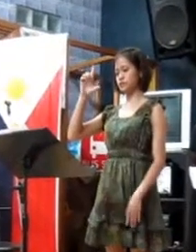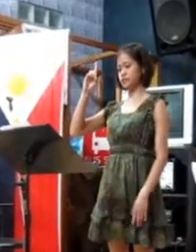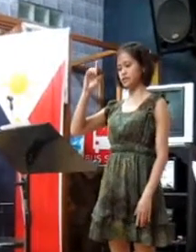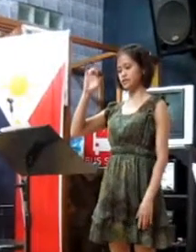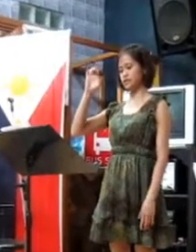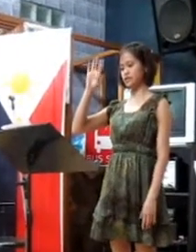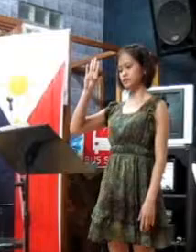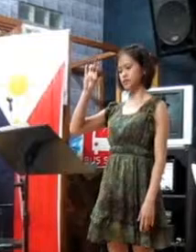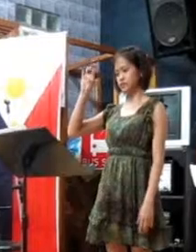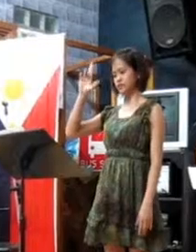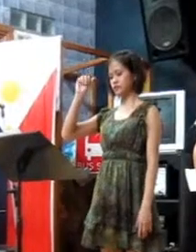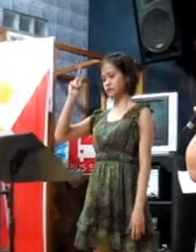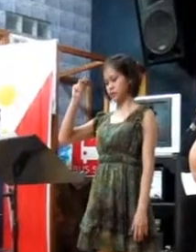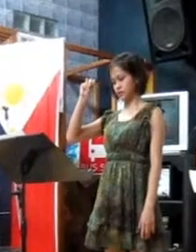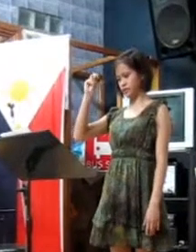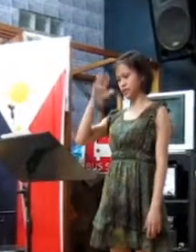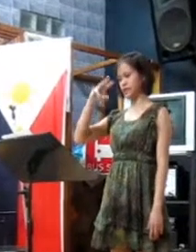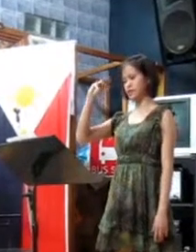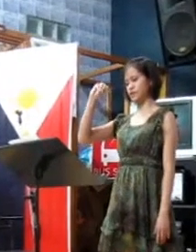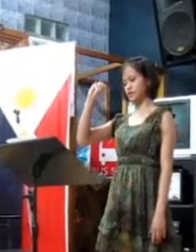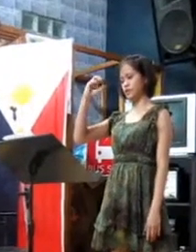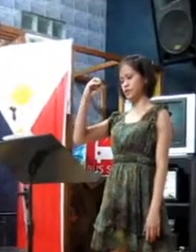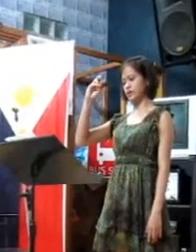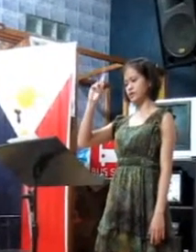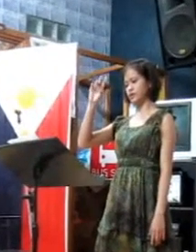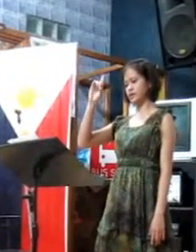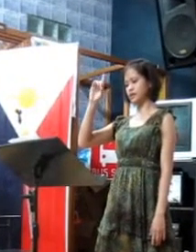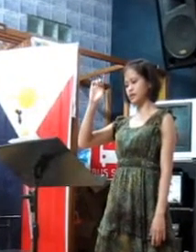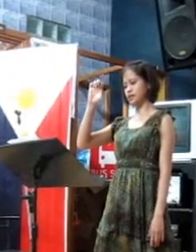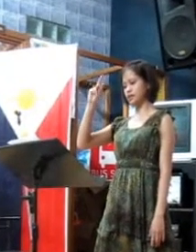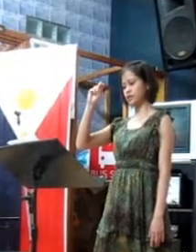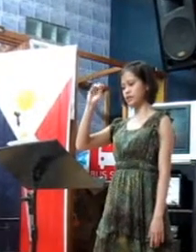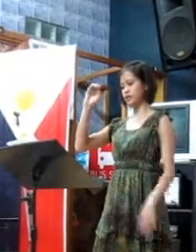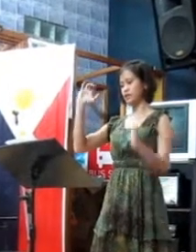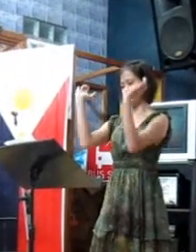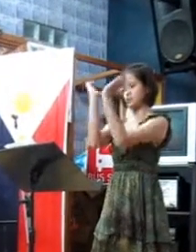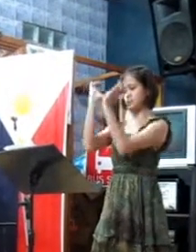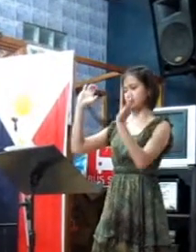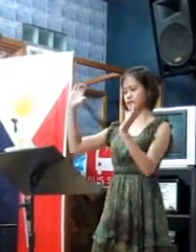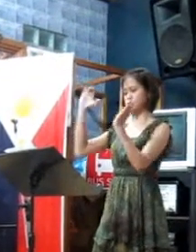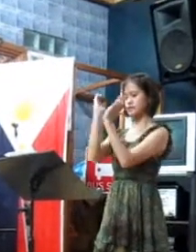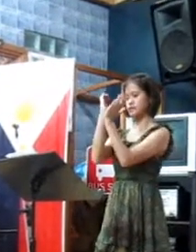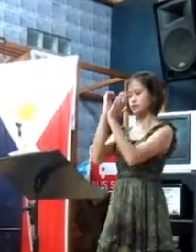to Sir Aldebaran H. Mordino,